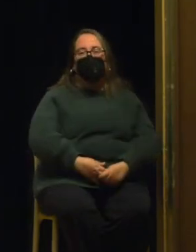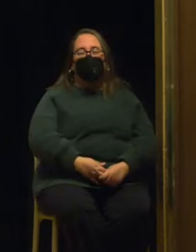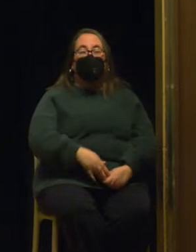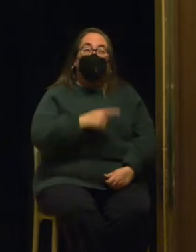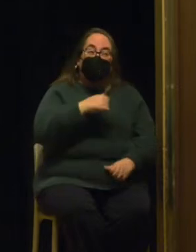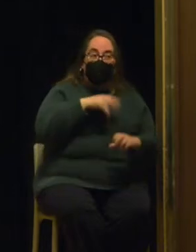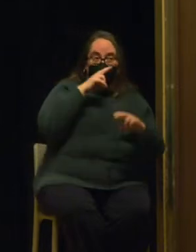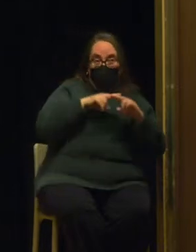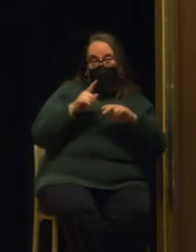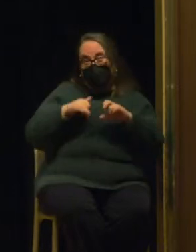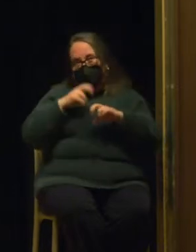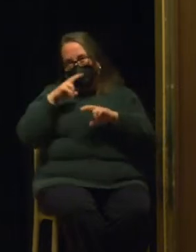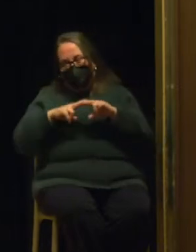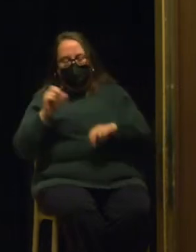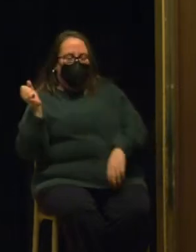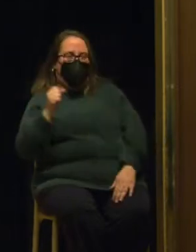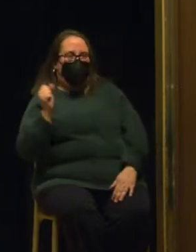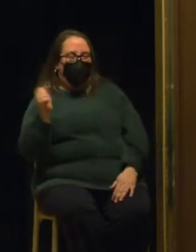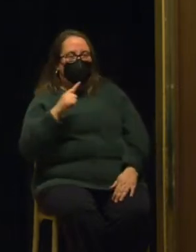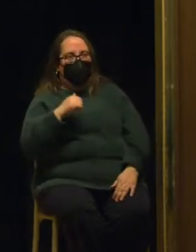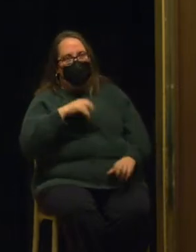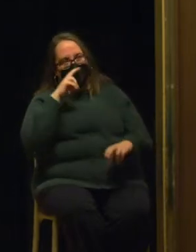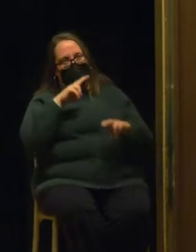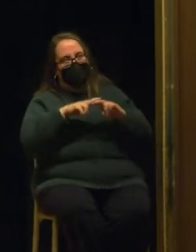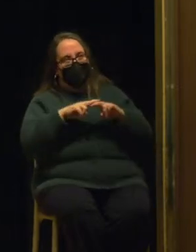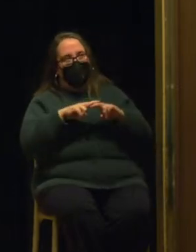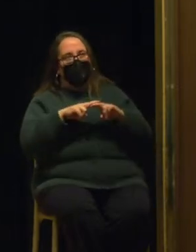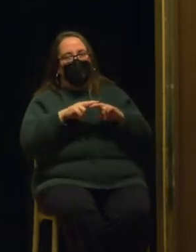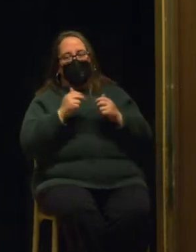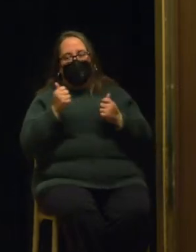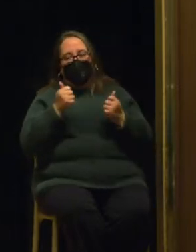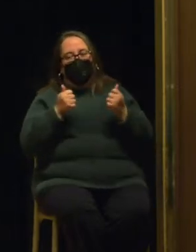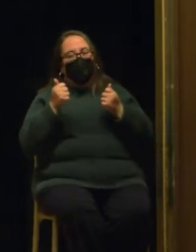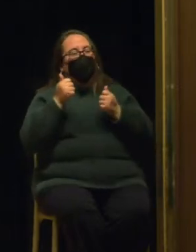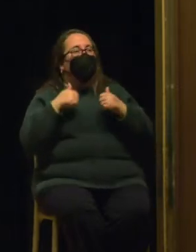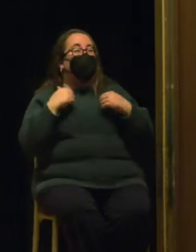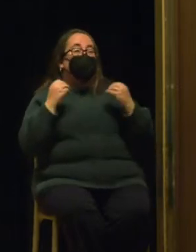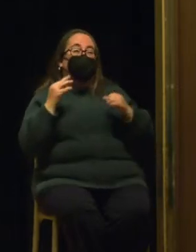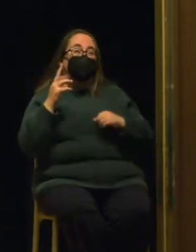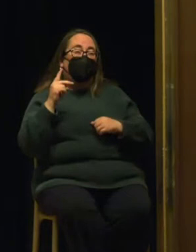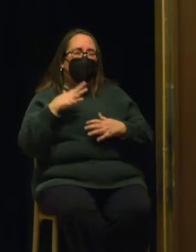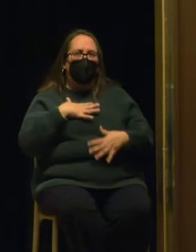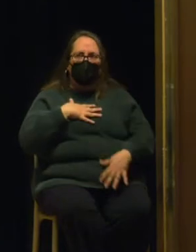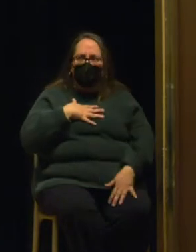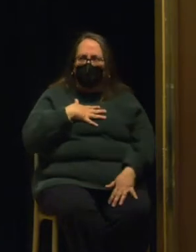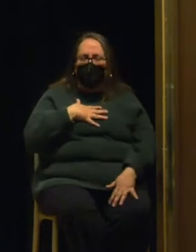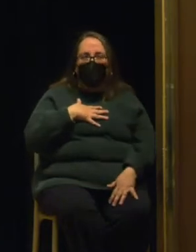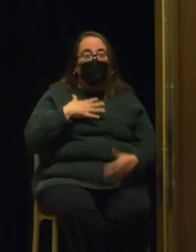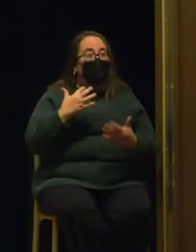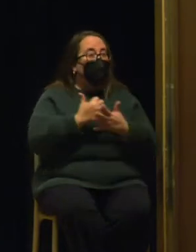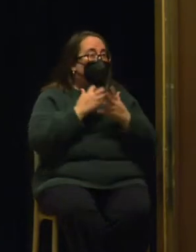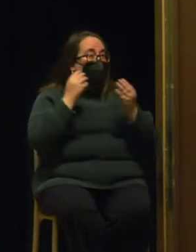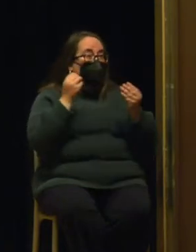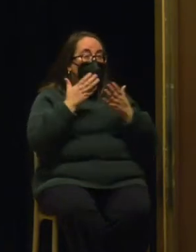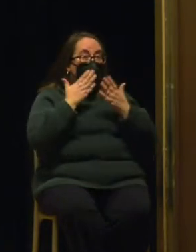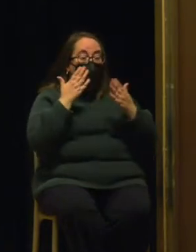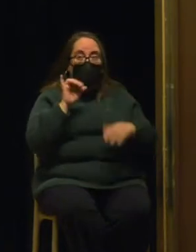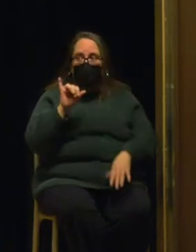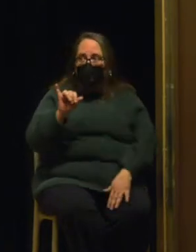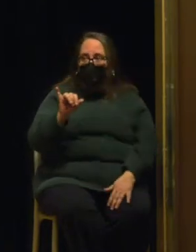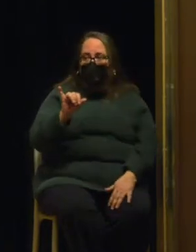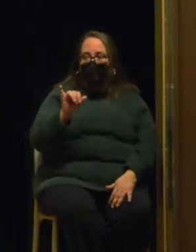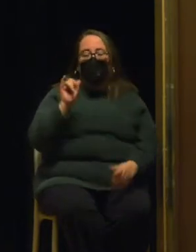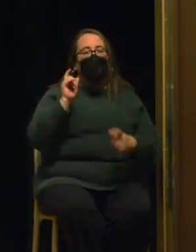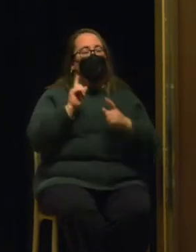got some money. He got some money. The executives didn't have any stock. So we didn't make any money until it